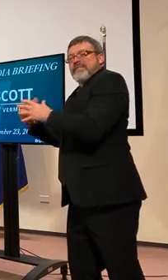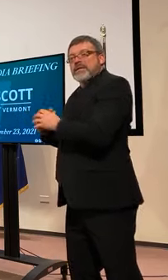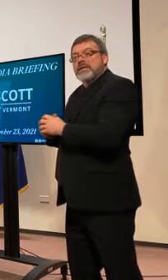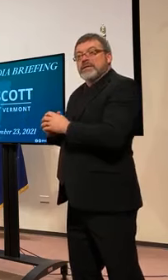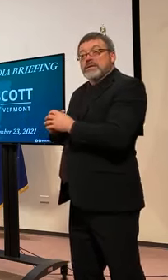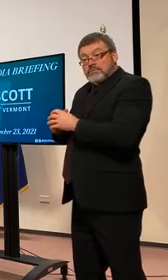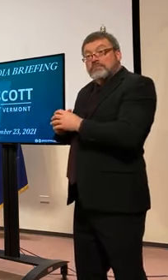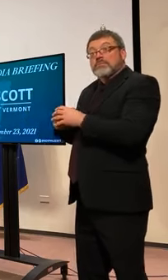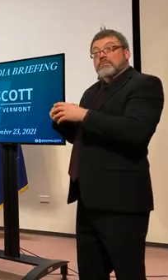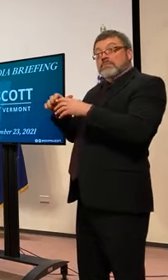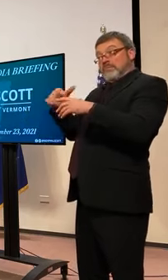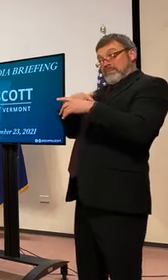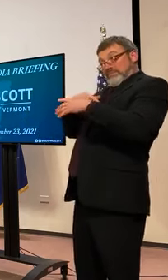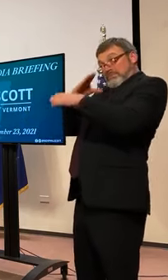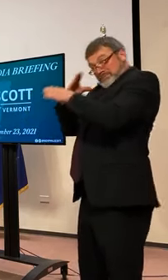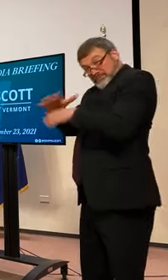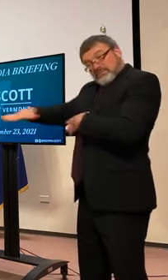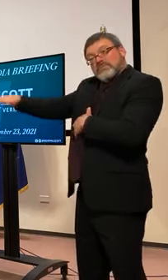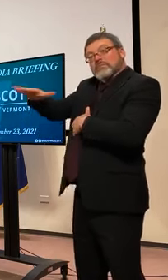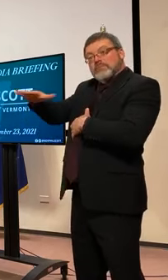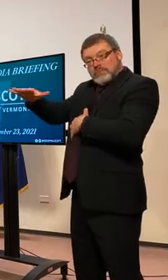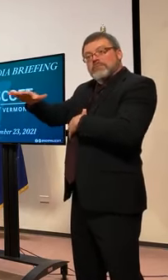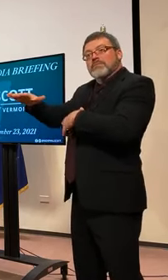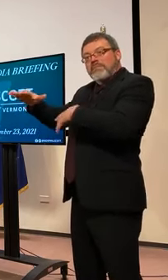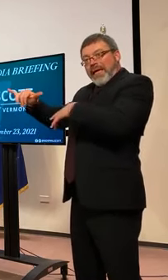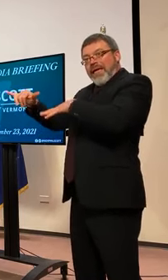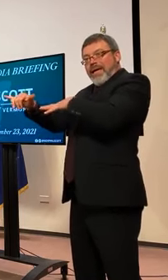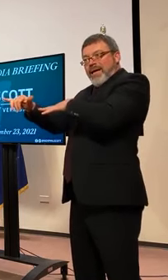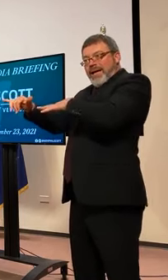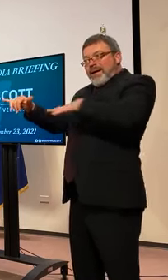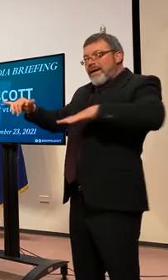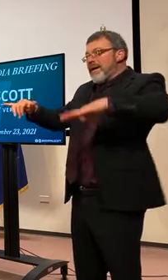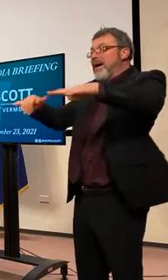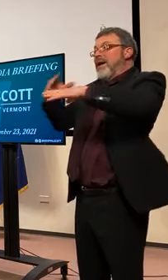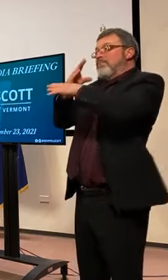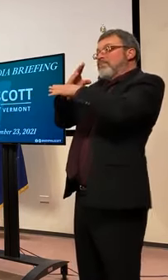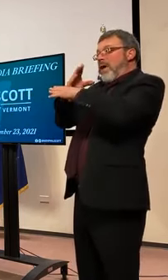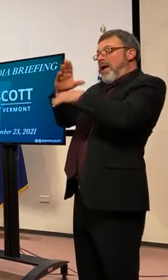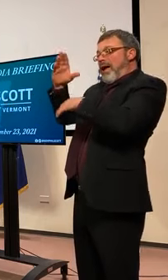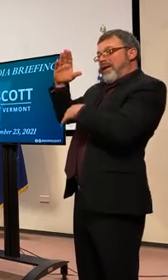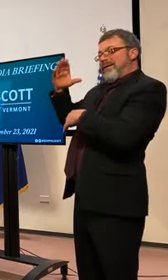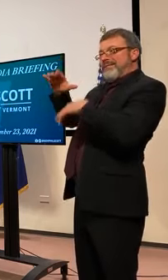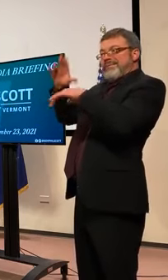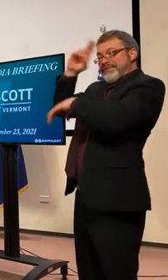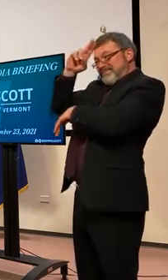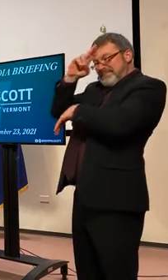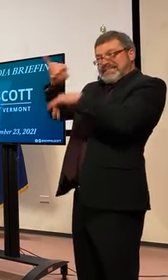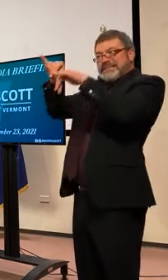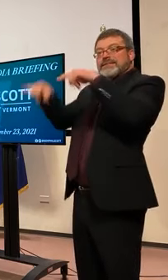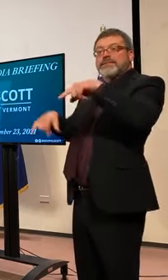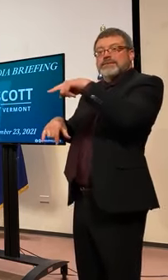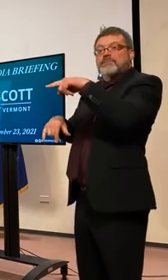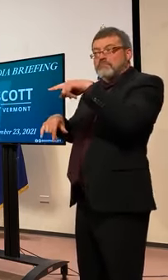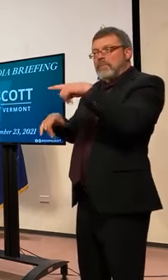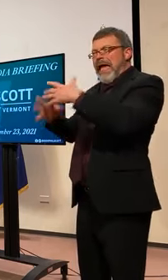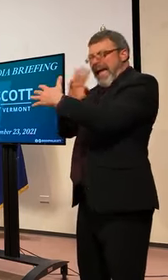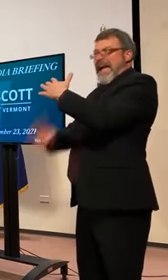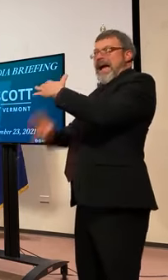system to be able to serve us all without having to cope with overwhelming numbers of patients with